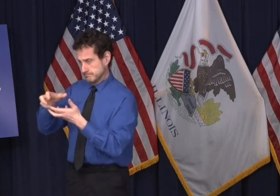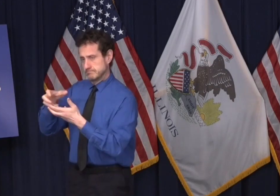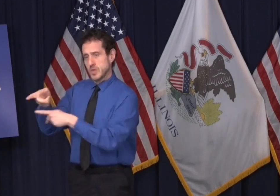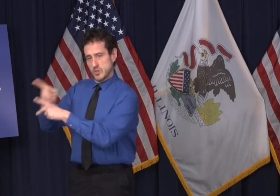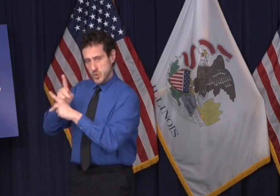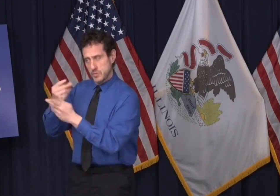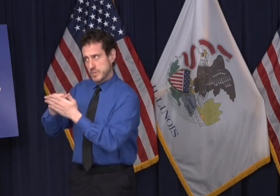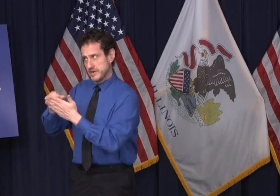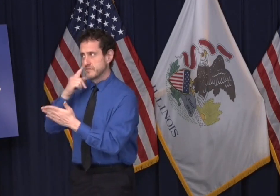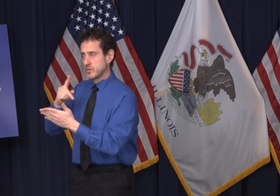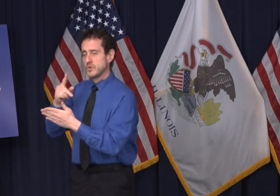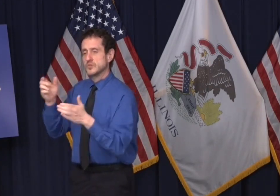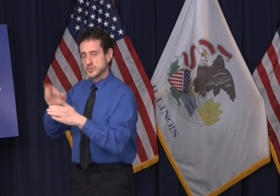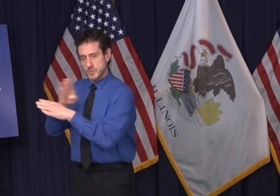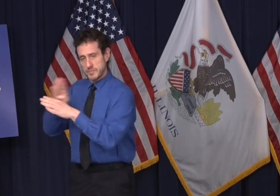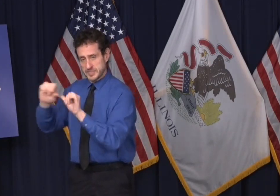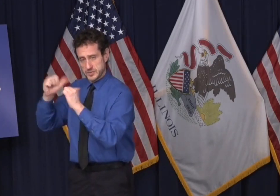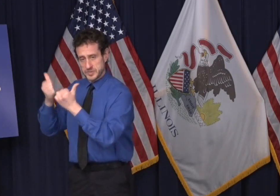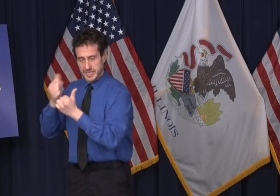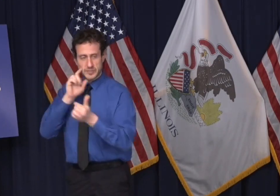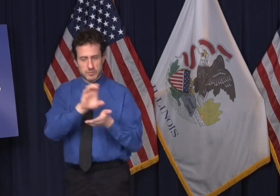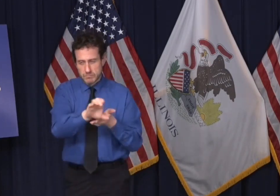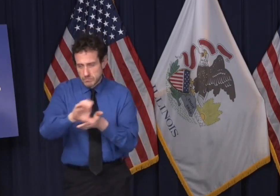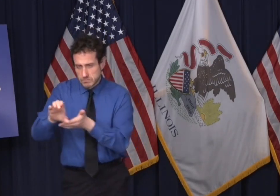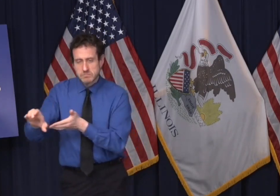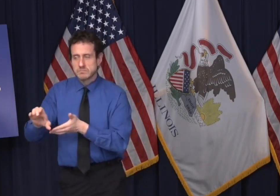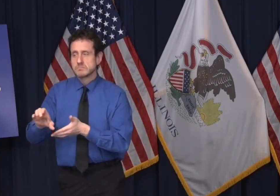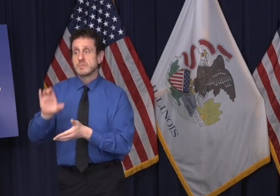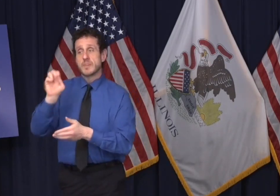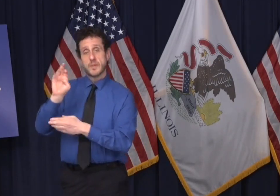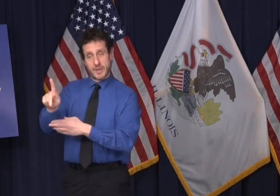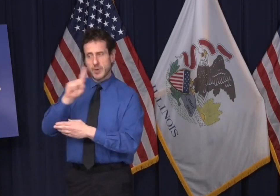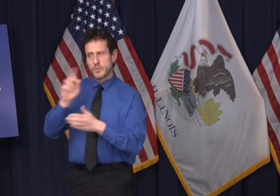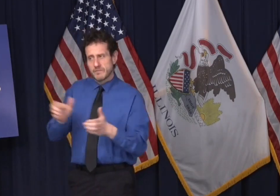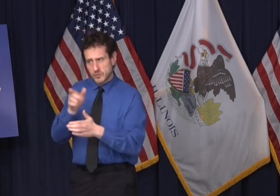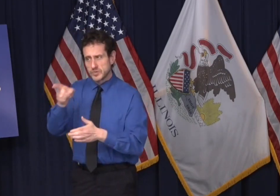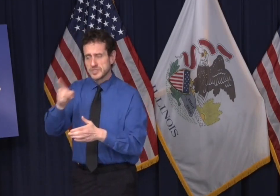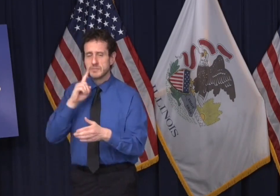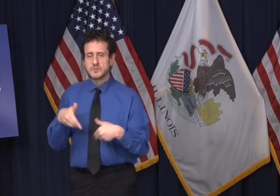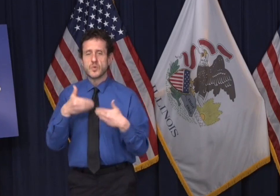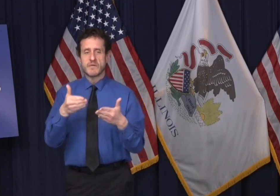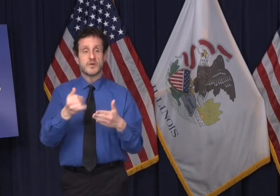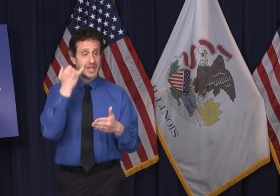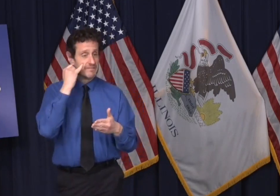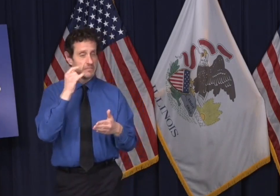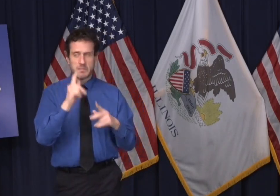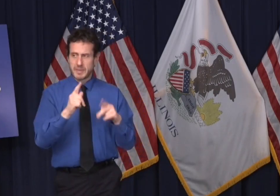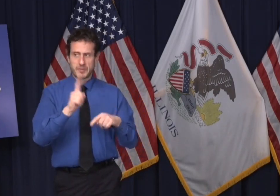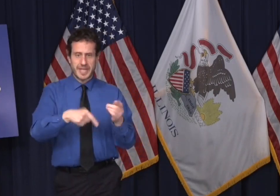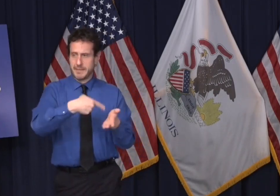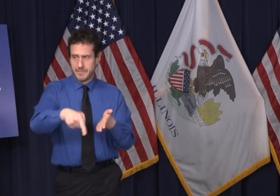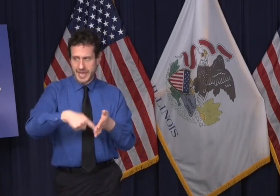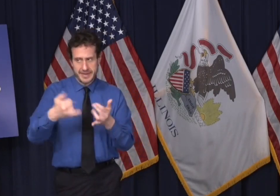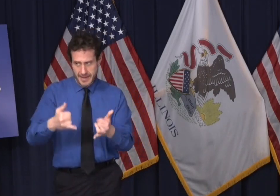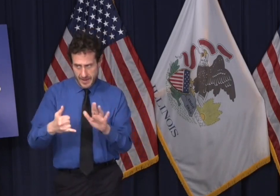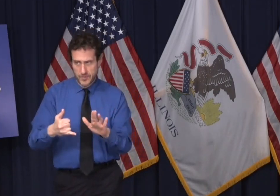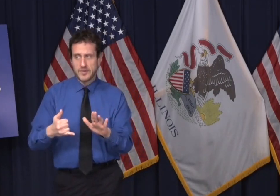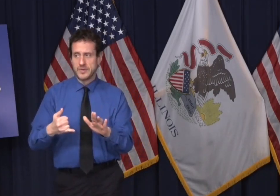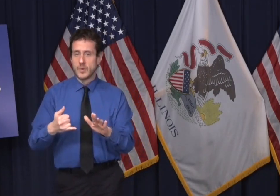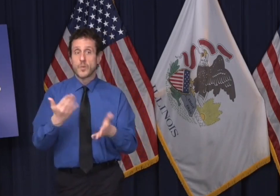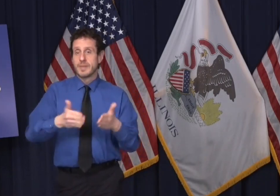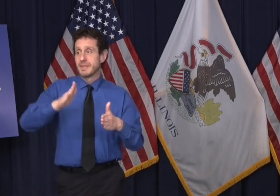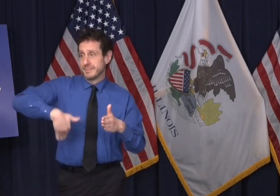loans. We've urged those same institutions to offer payment forbearances and waive late